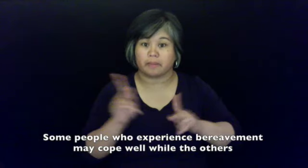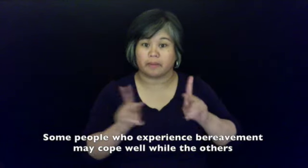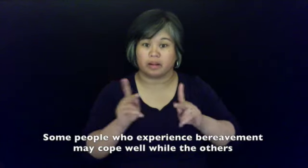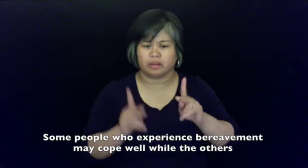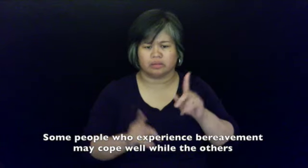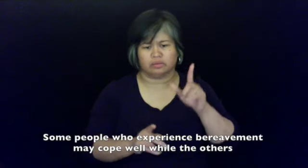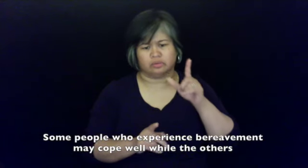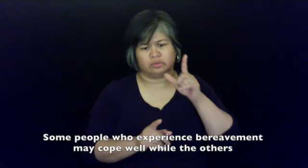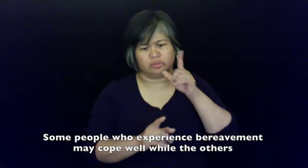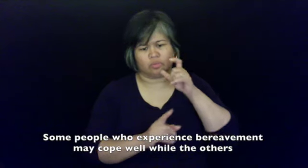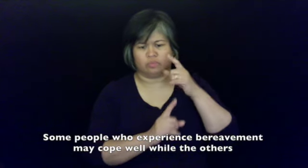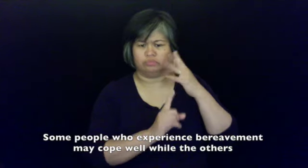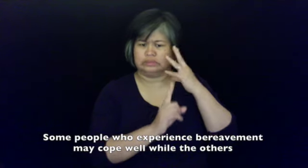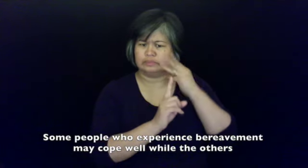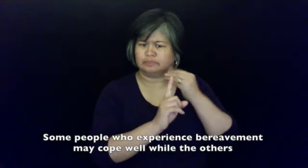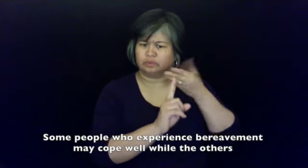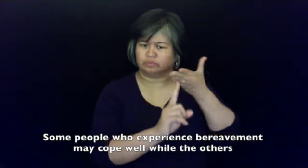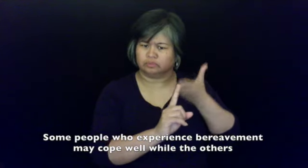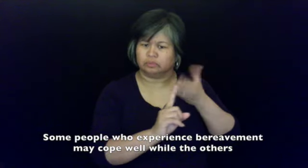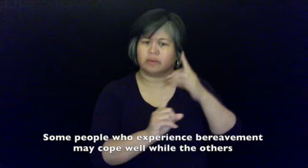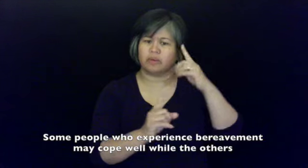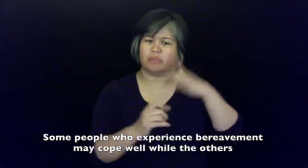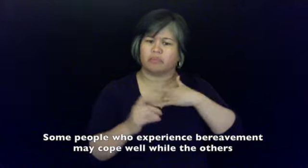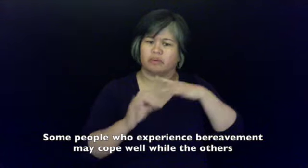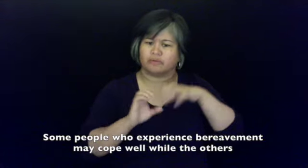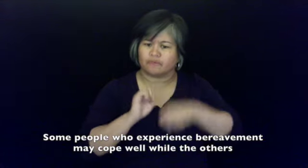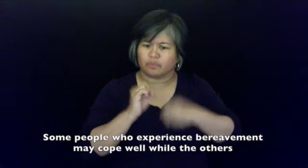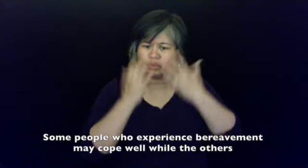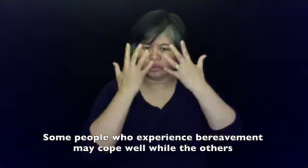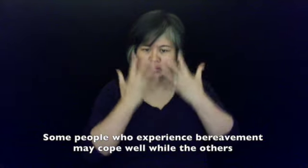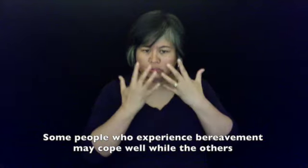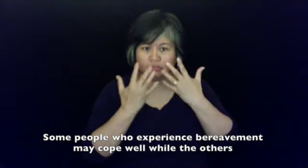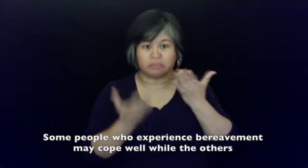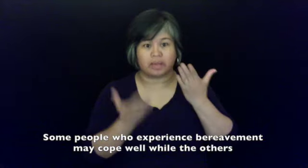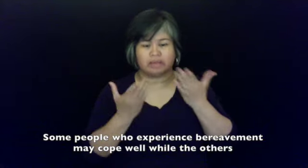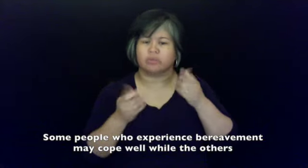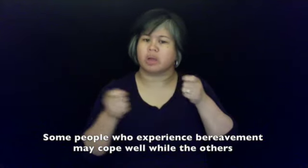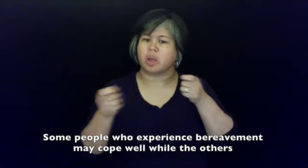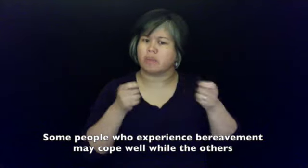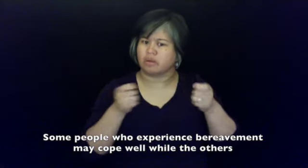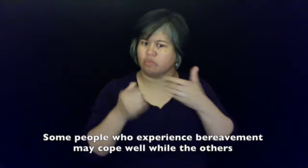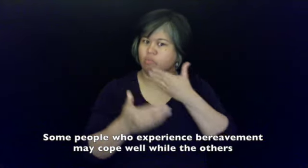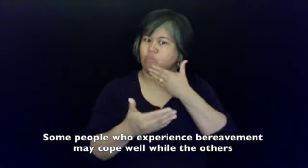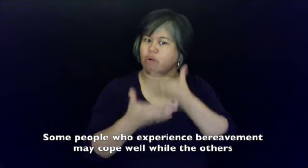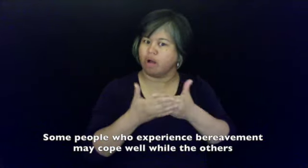Some people who experience bereavement may cope well, while the others